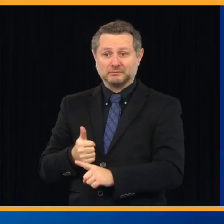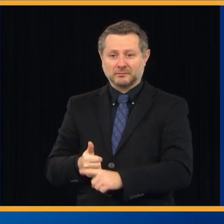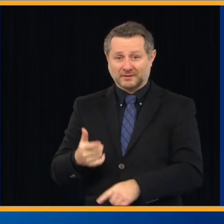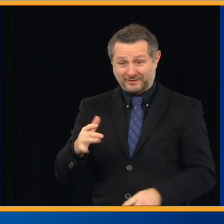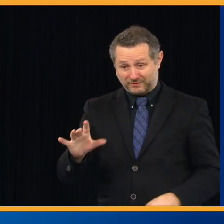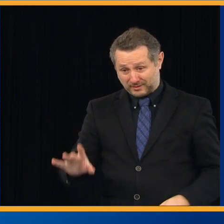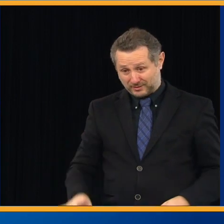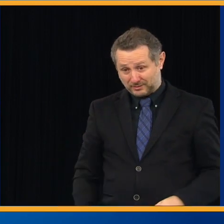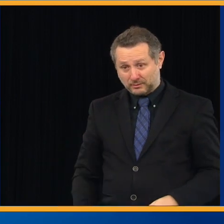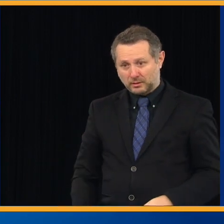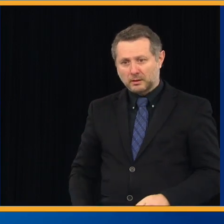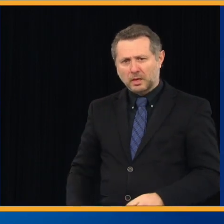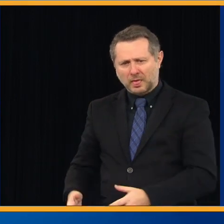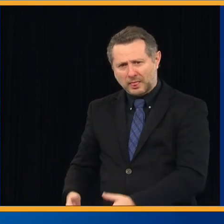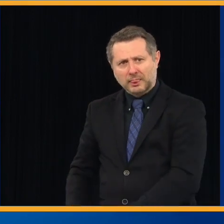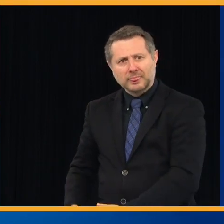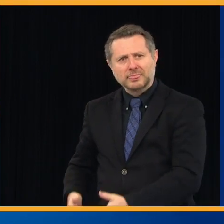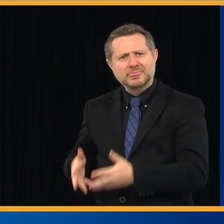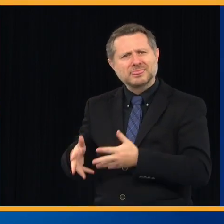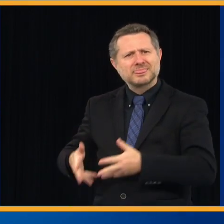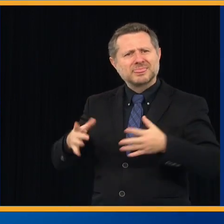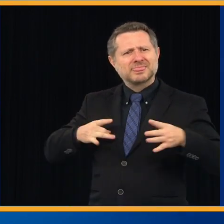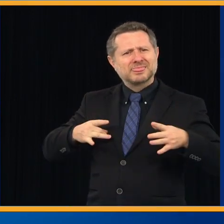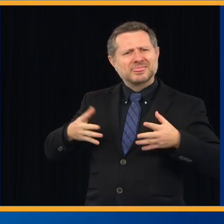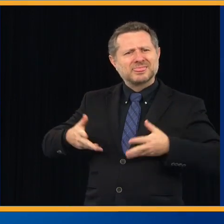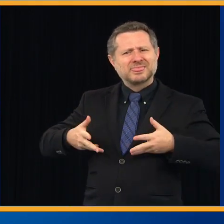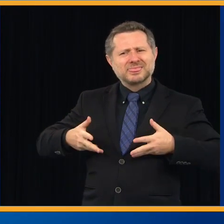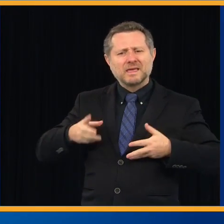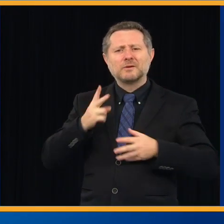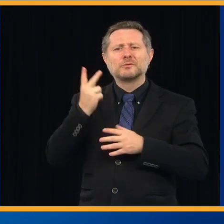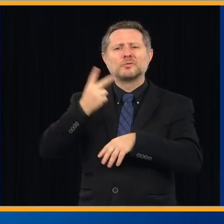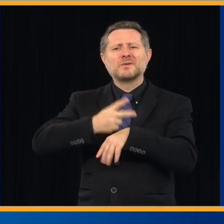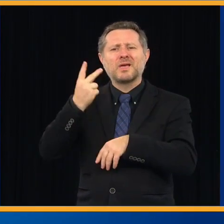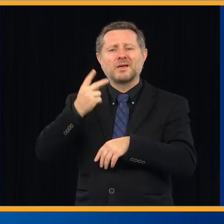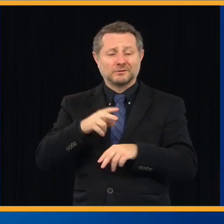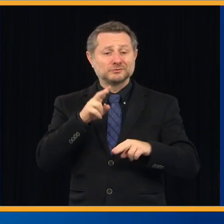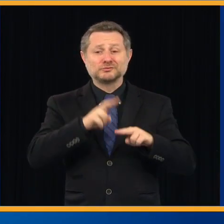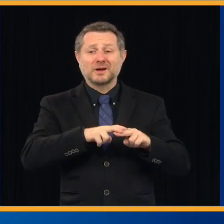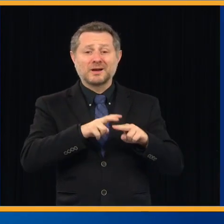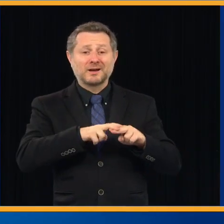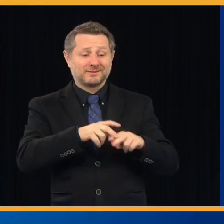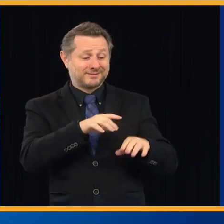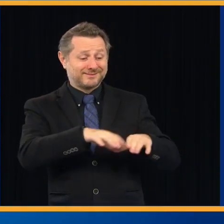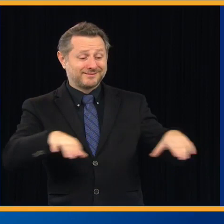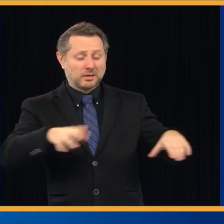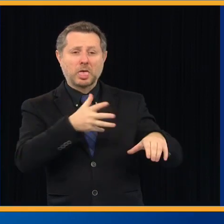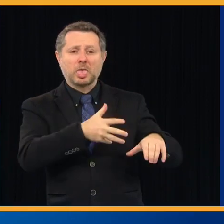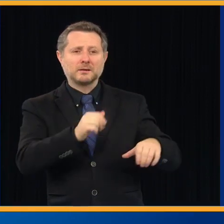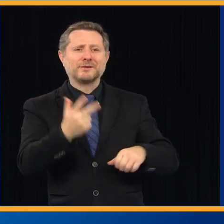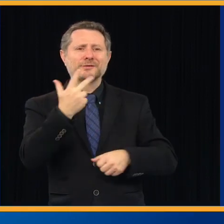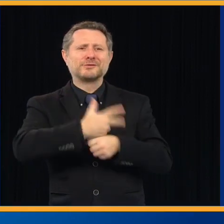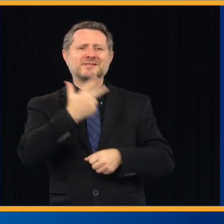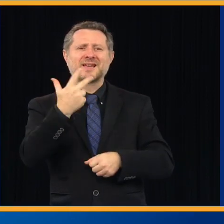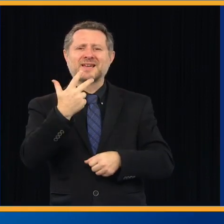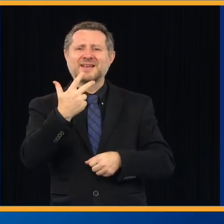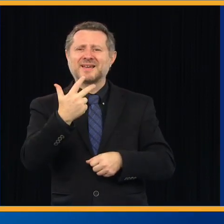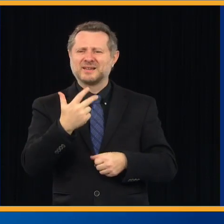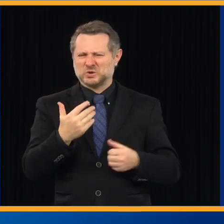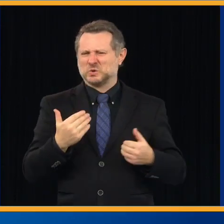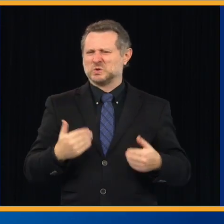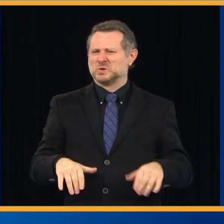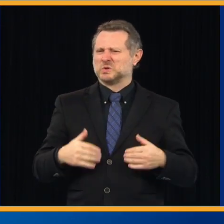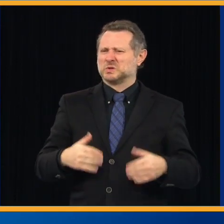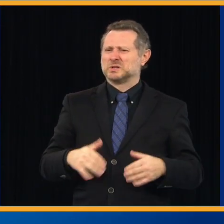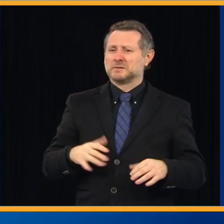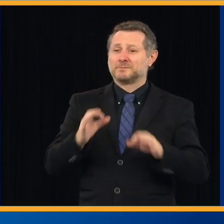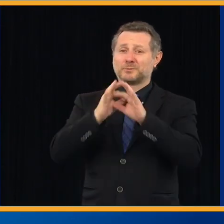like stainless steel. You look at the inside of a subway car, you look at the rails, you look at the bars,